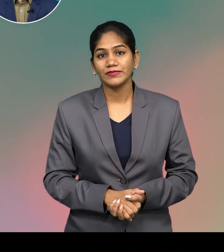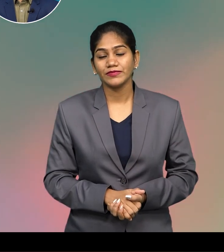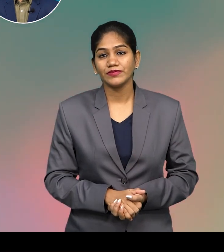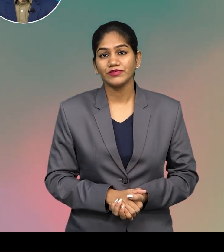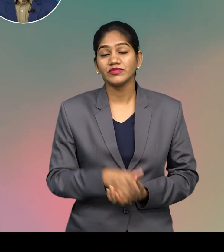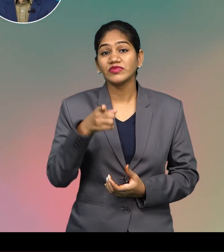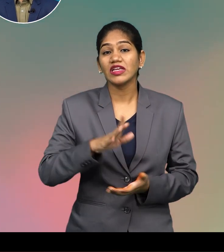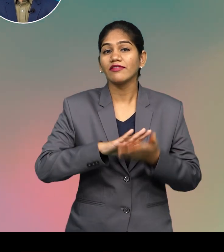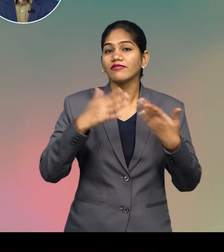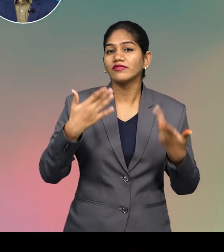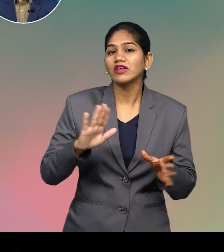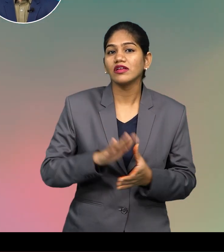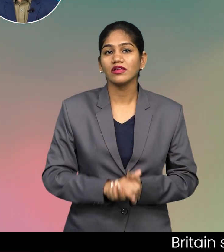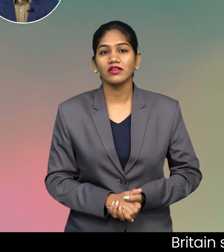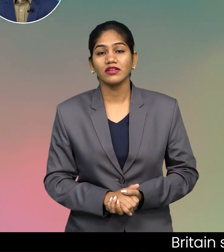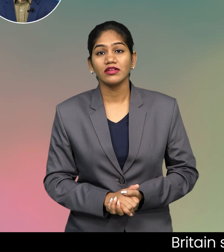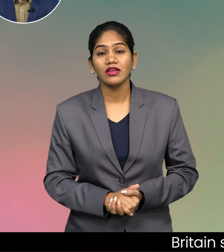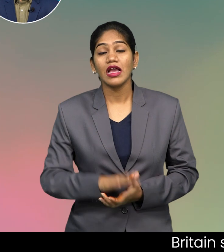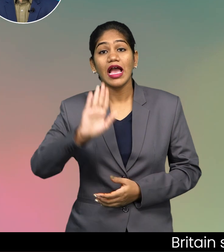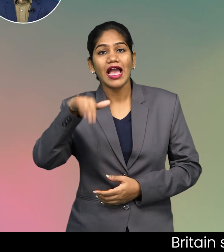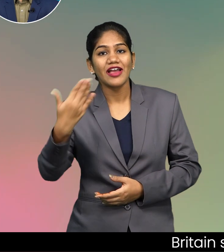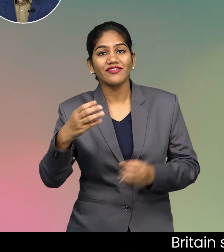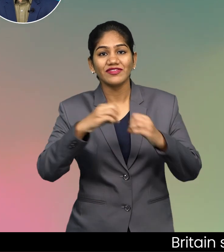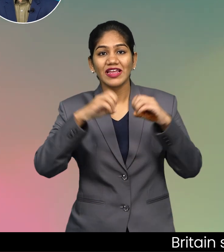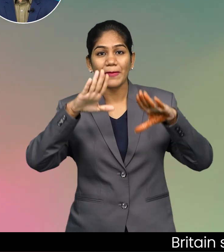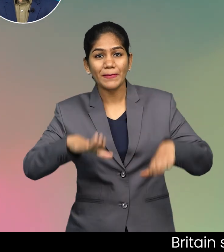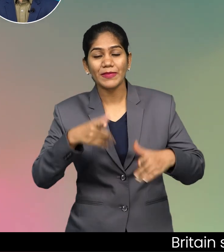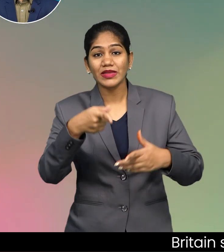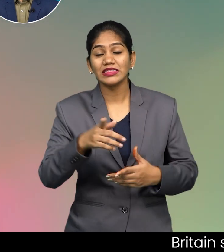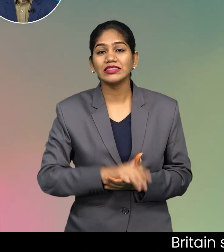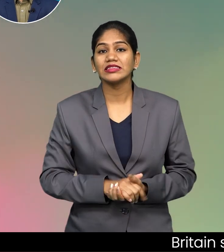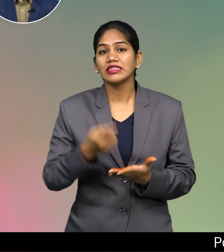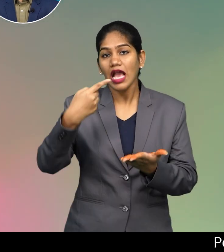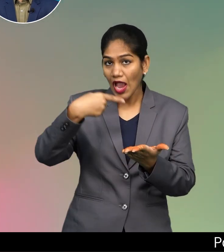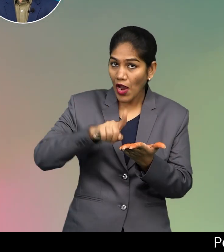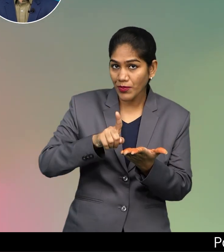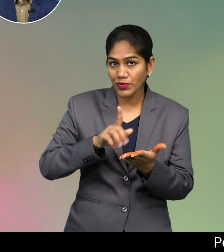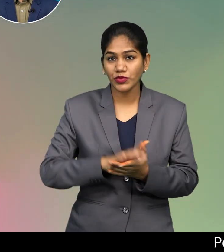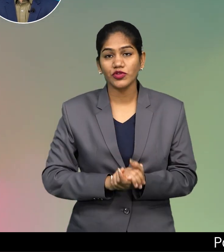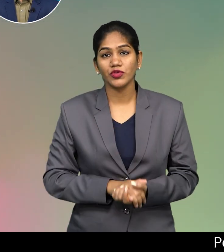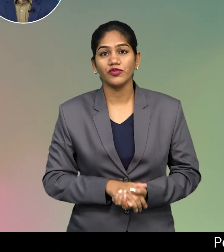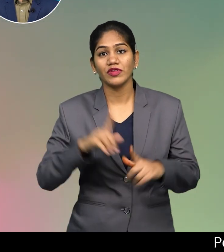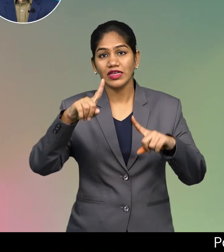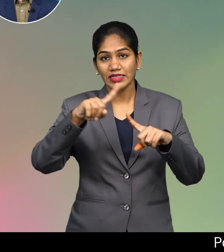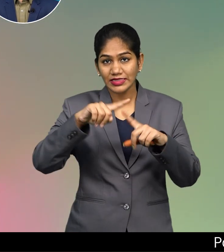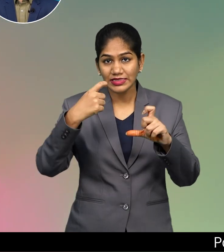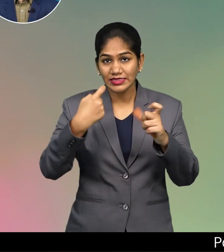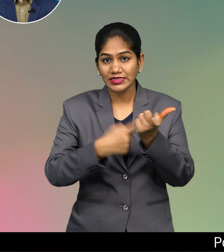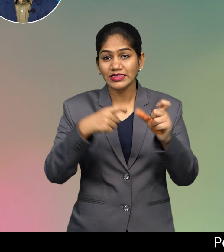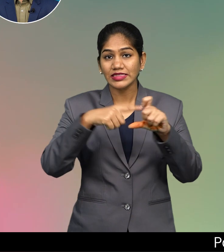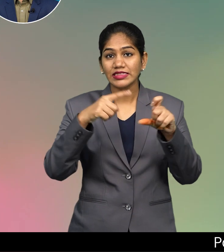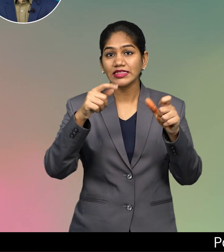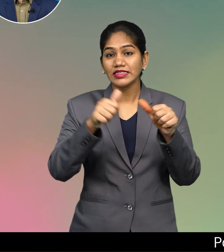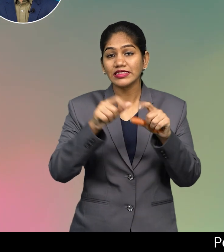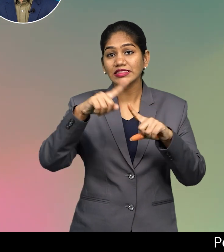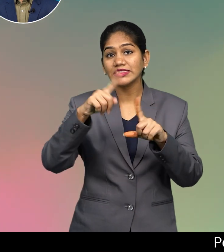ended after Britain signed the Treaty of Paris in